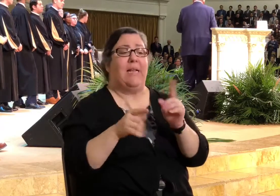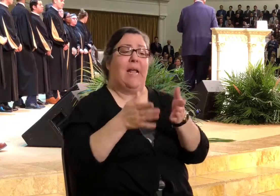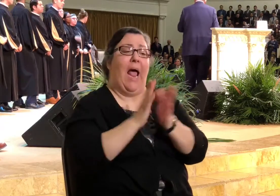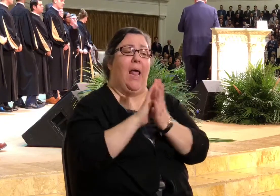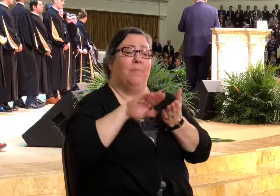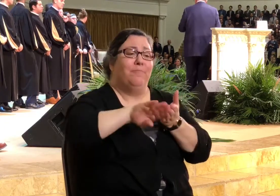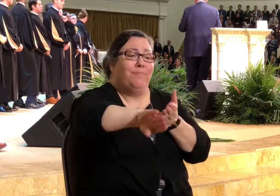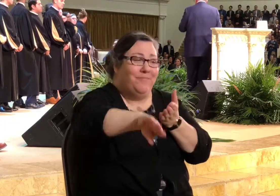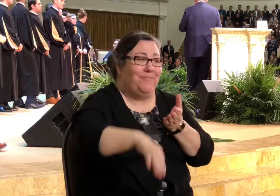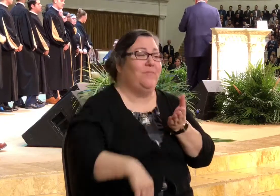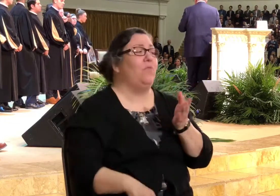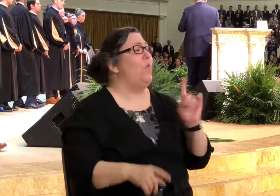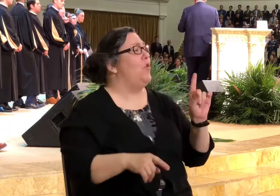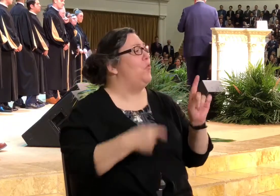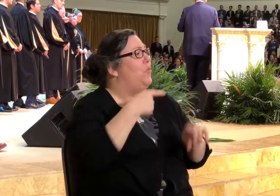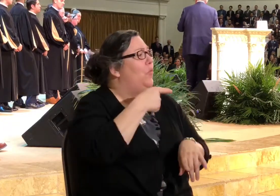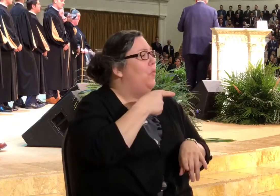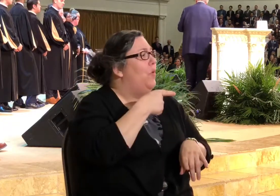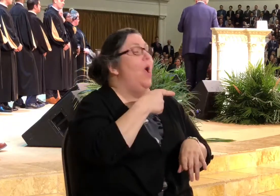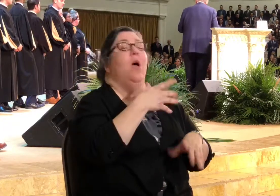Blash?